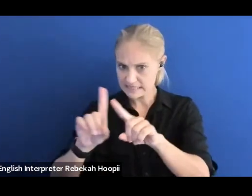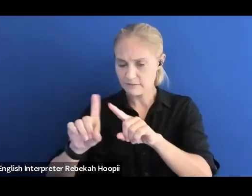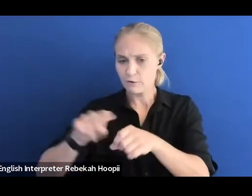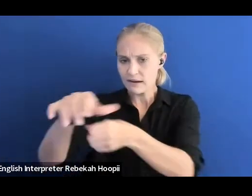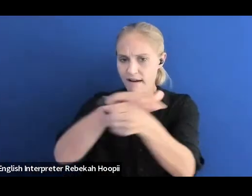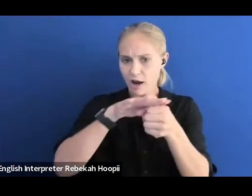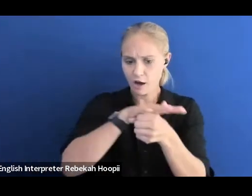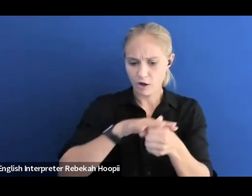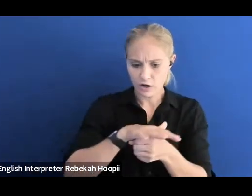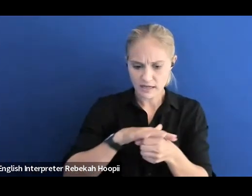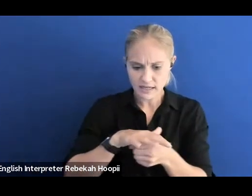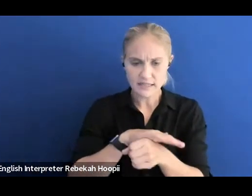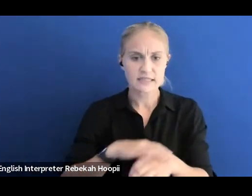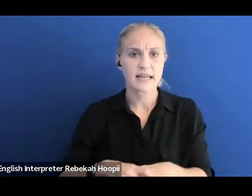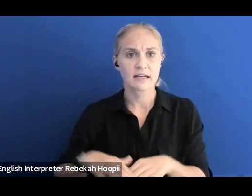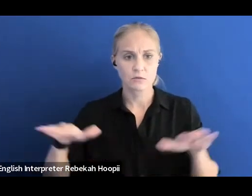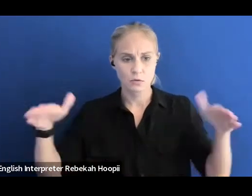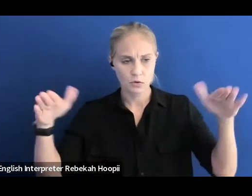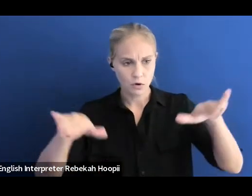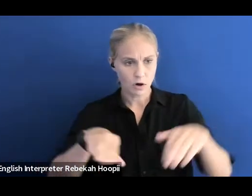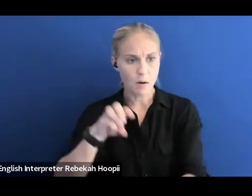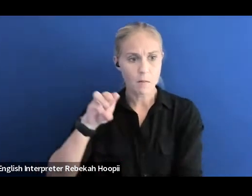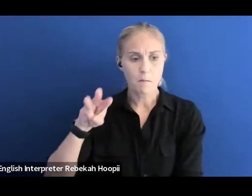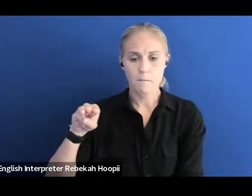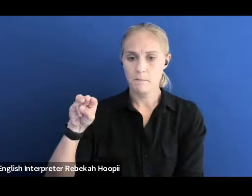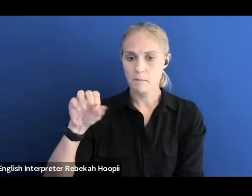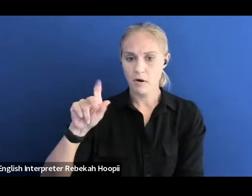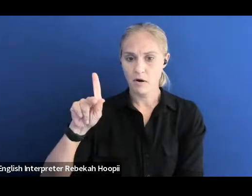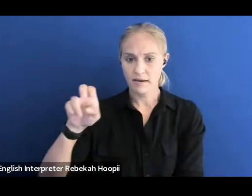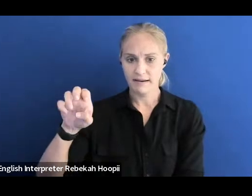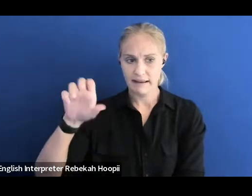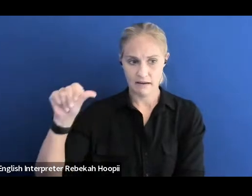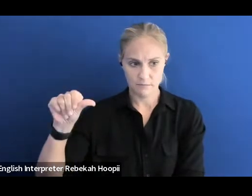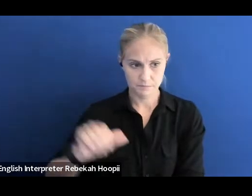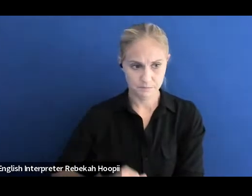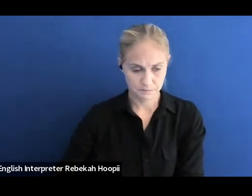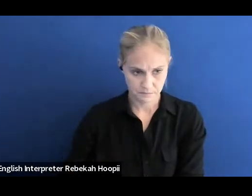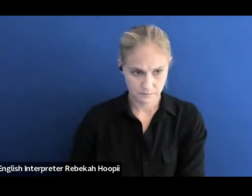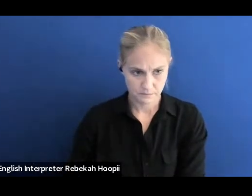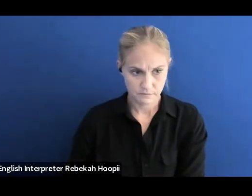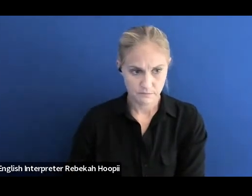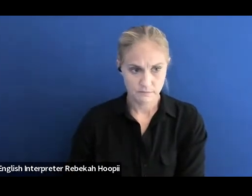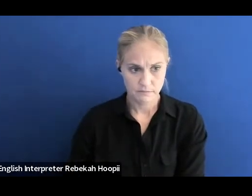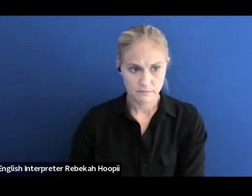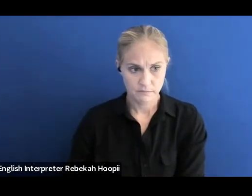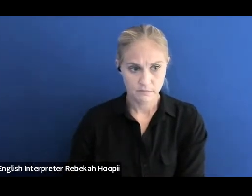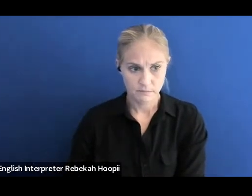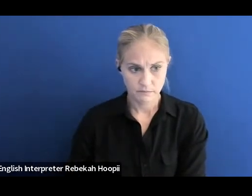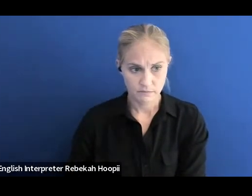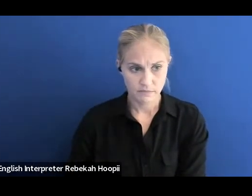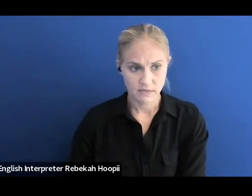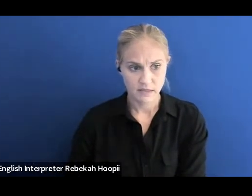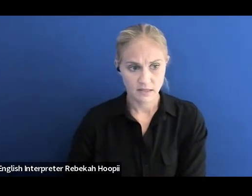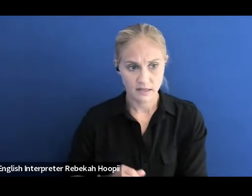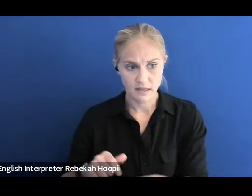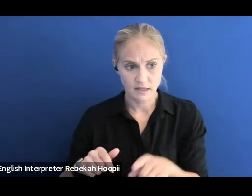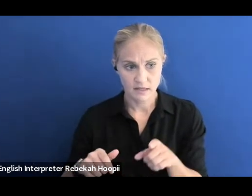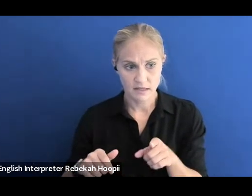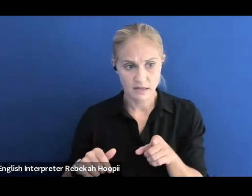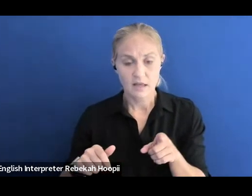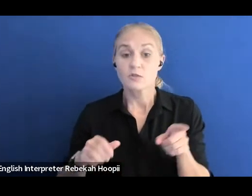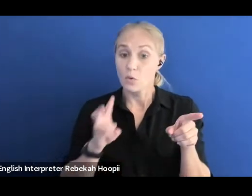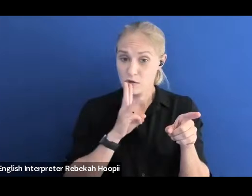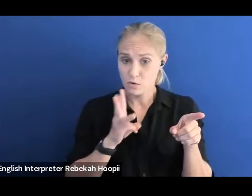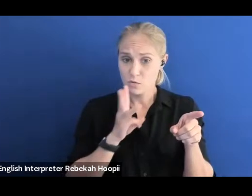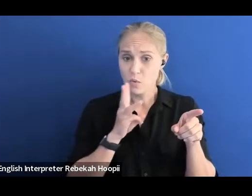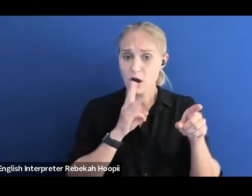way down Mauna Kea. The water that is accumulated in Pu'u Pōhaku drains into